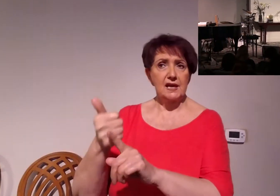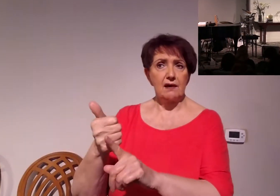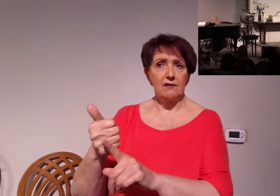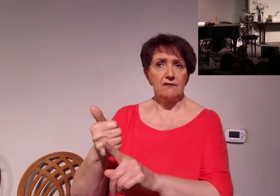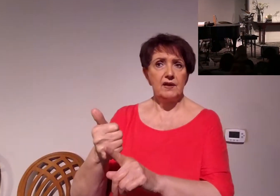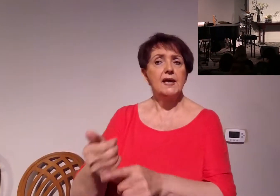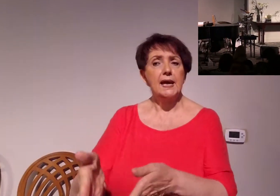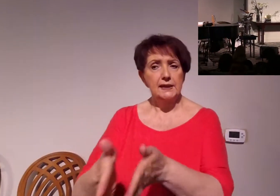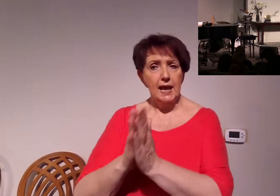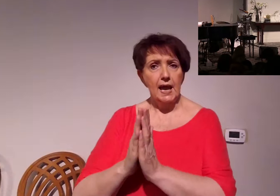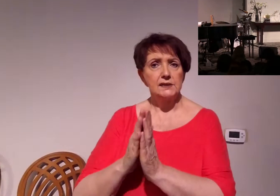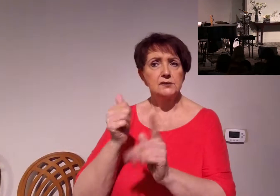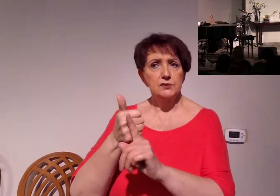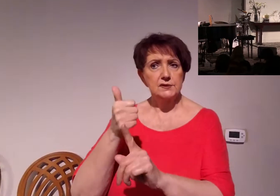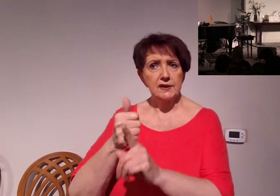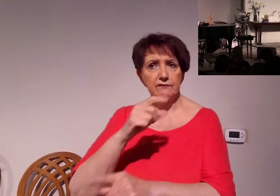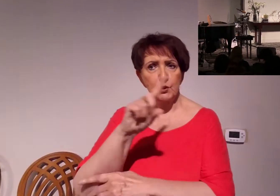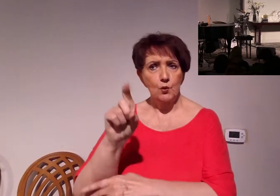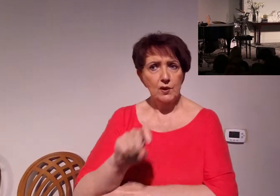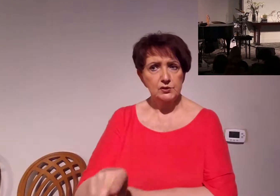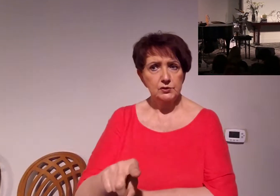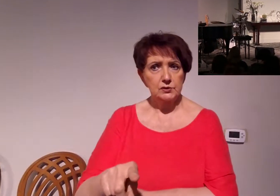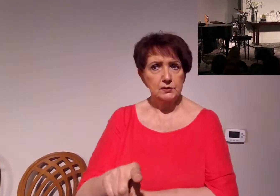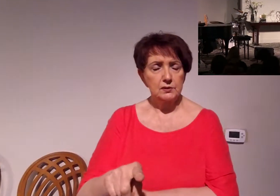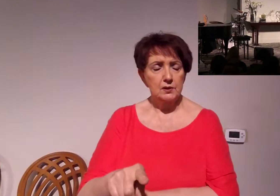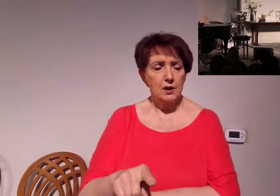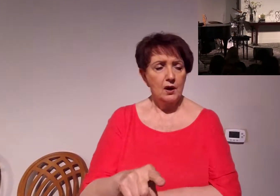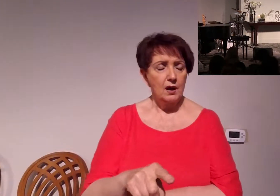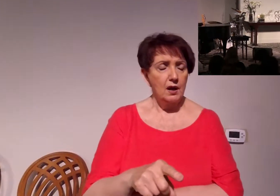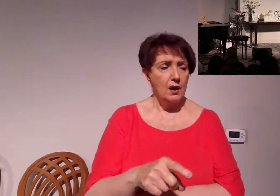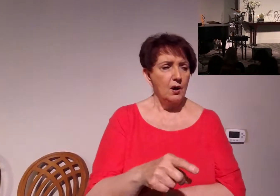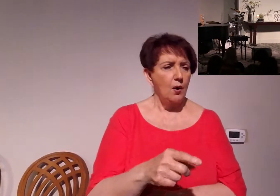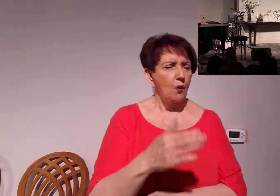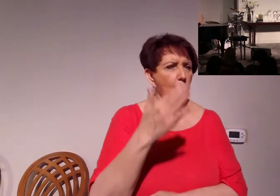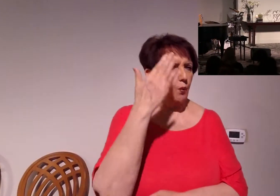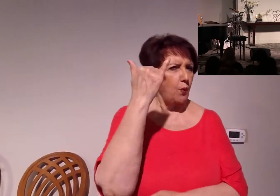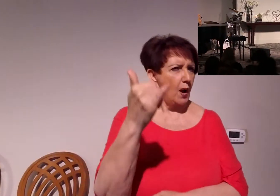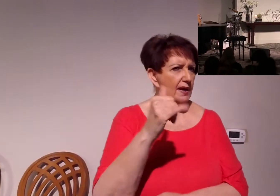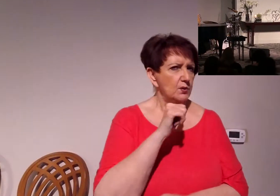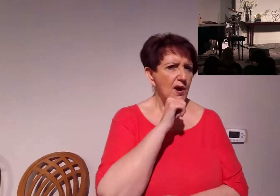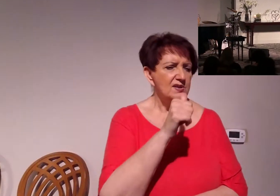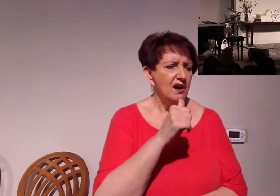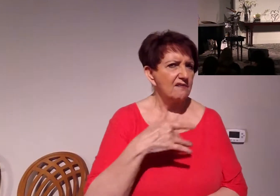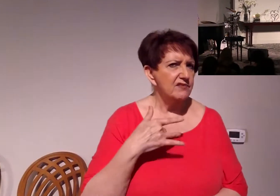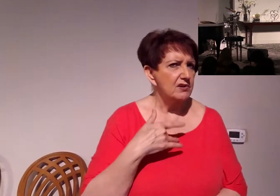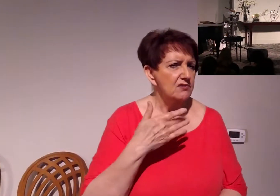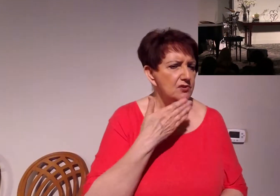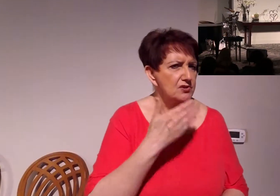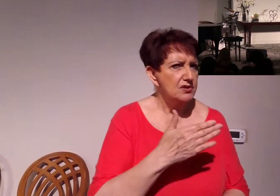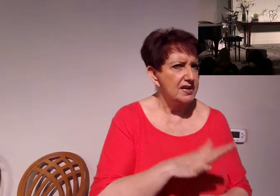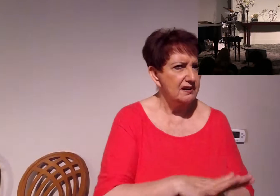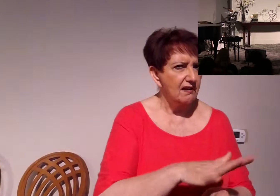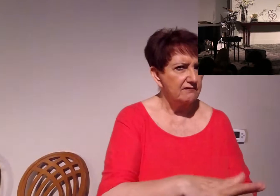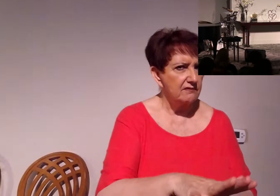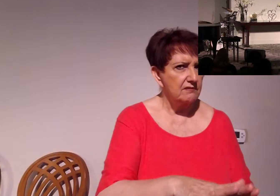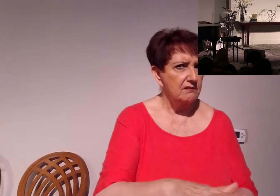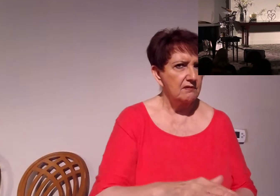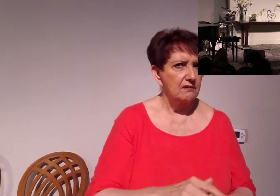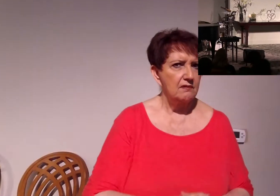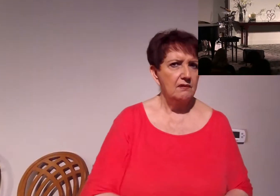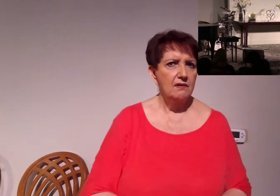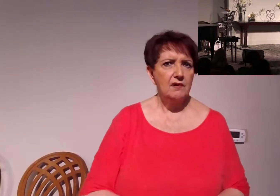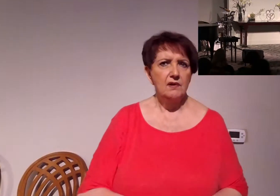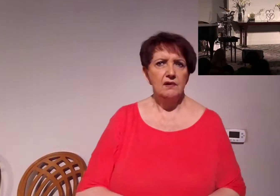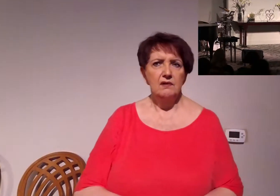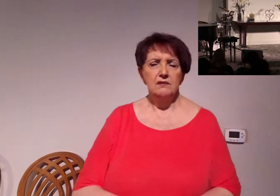ask ourselves that question. Why do I not feel good enough? And so,